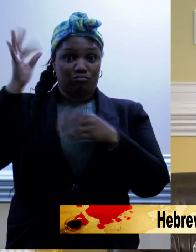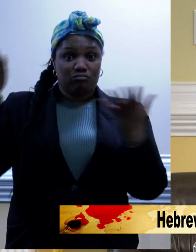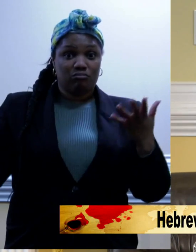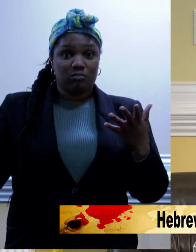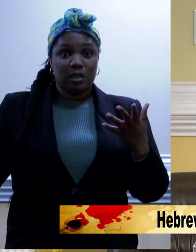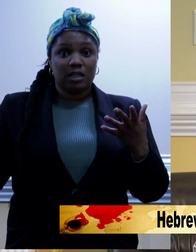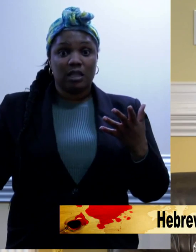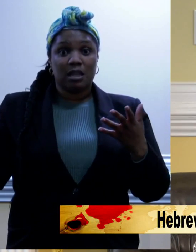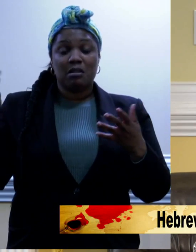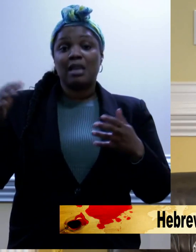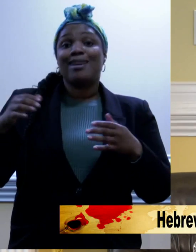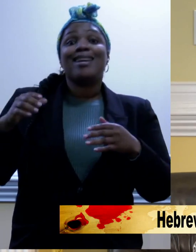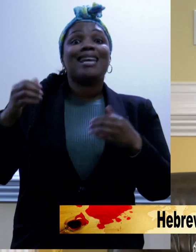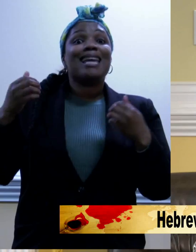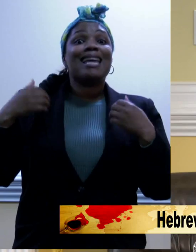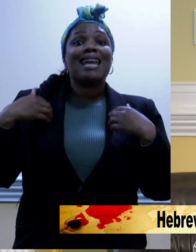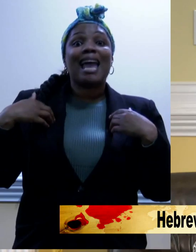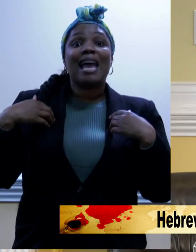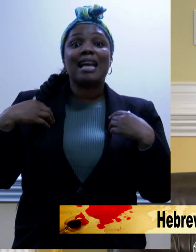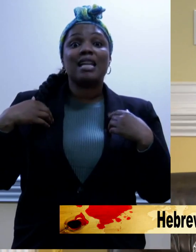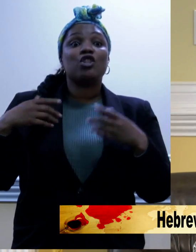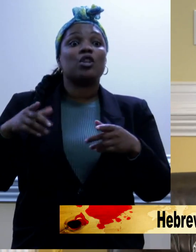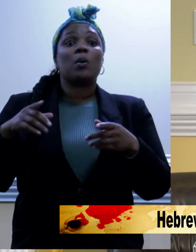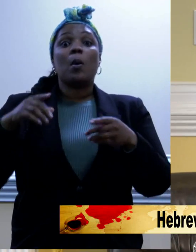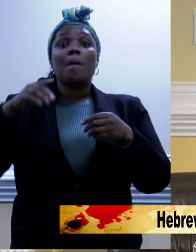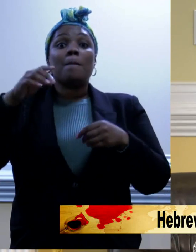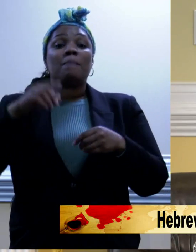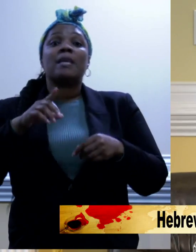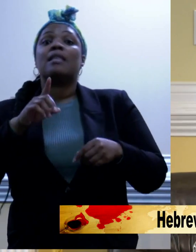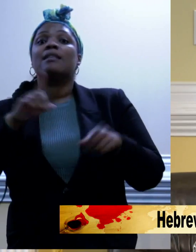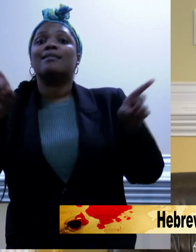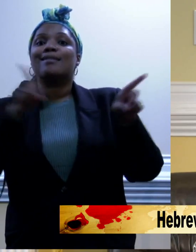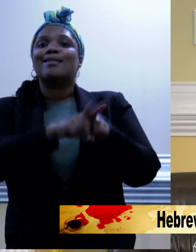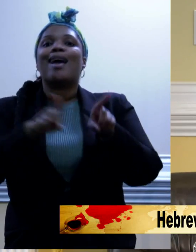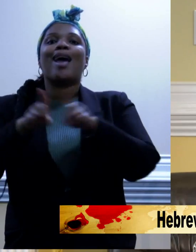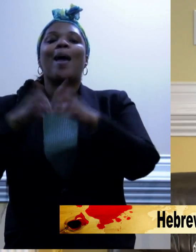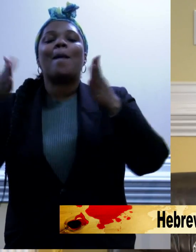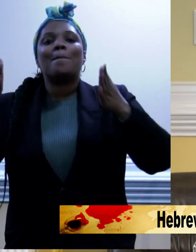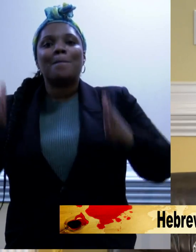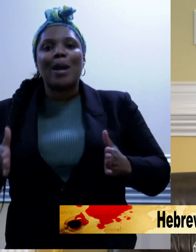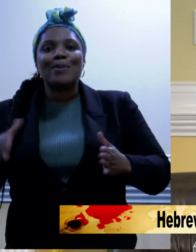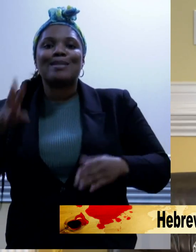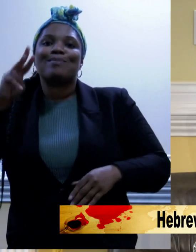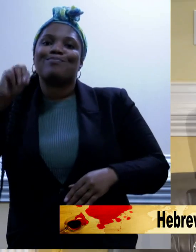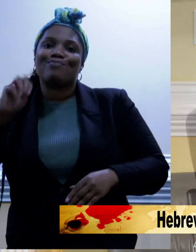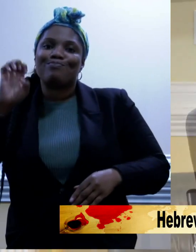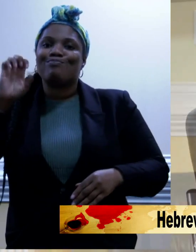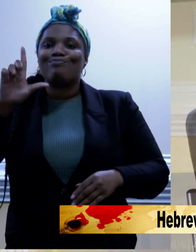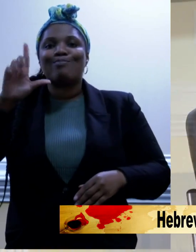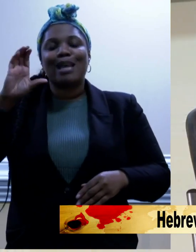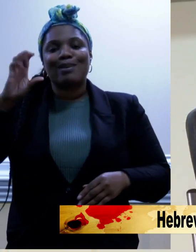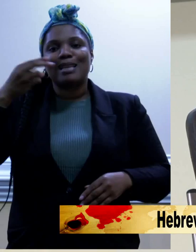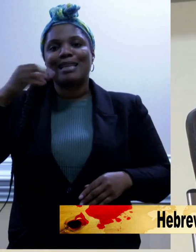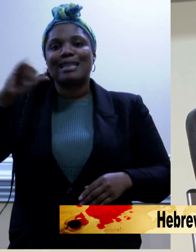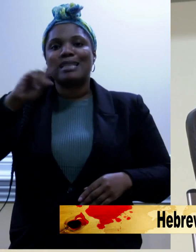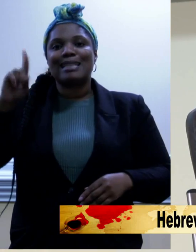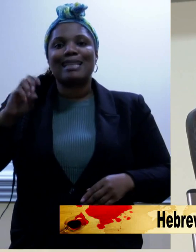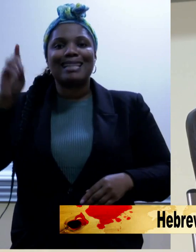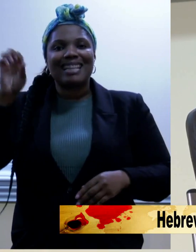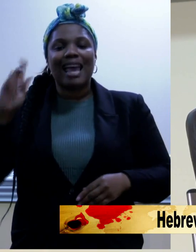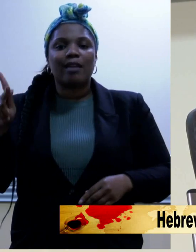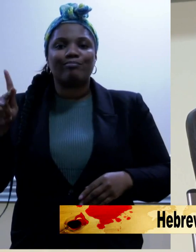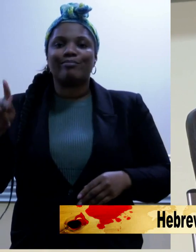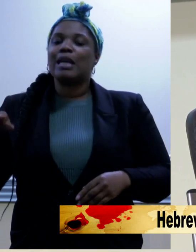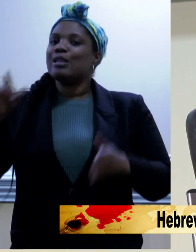he had to be a Melchizedek. Yes. There is no room for anywhere else. Go ahead and read. 25. Wherefore he is able